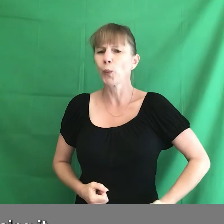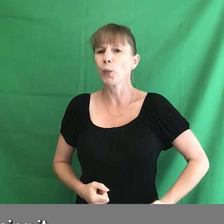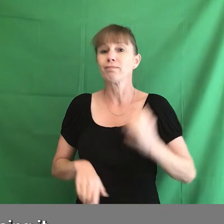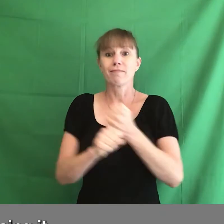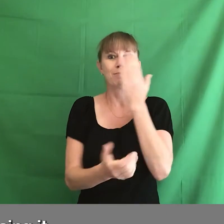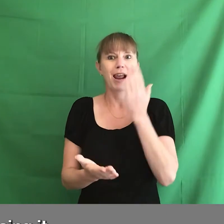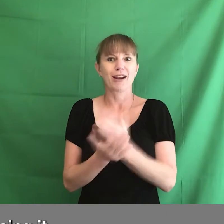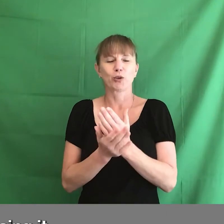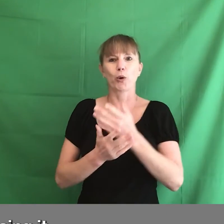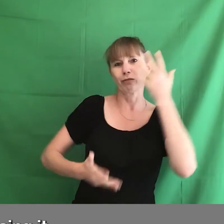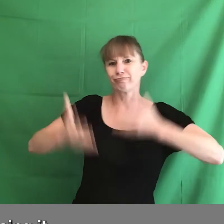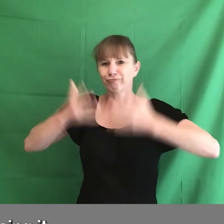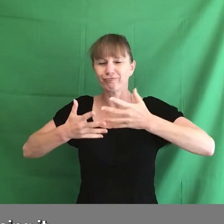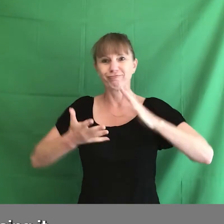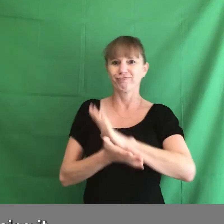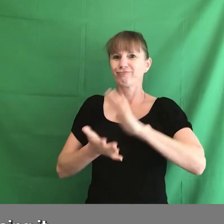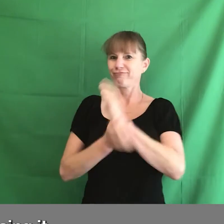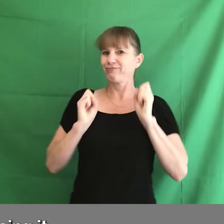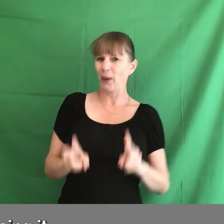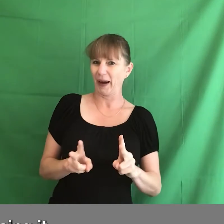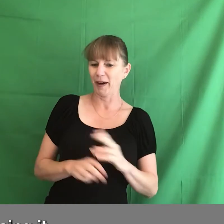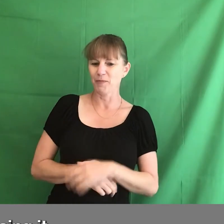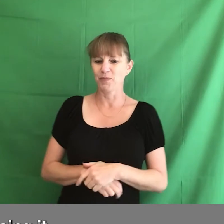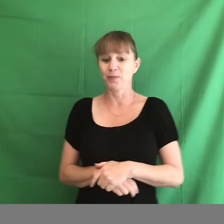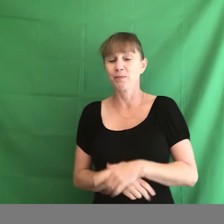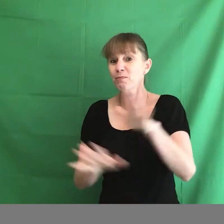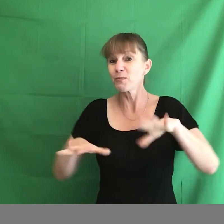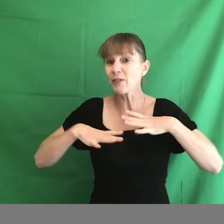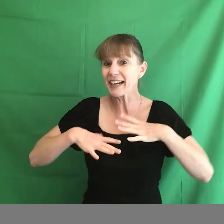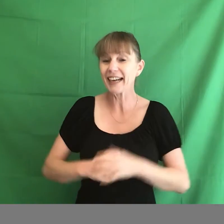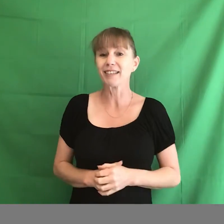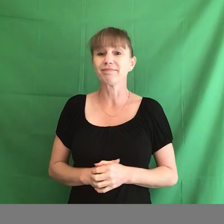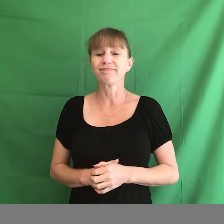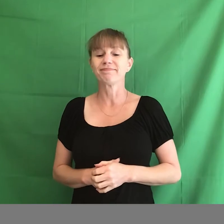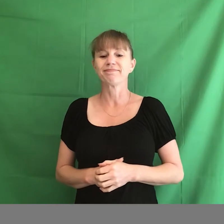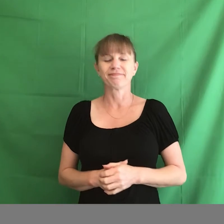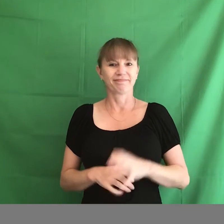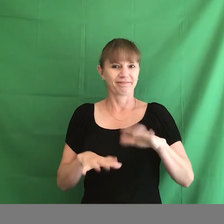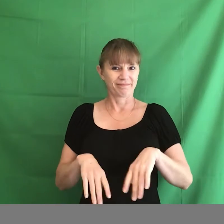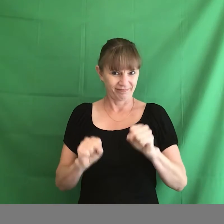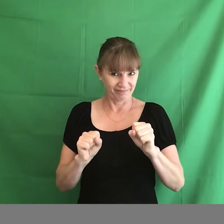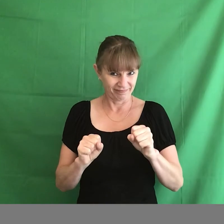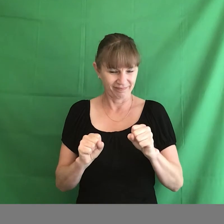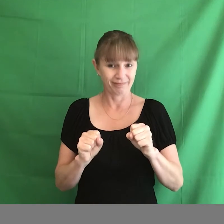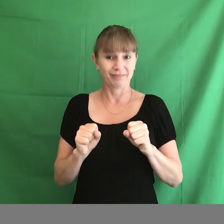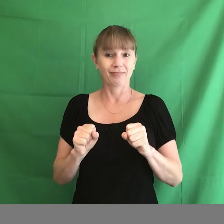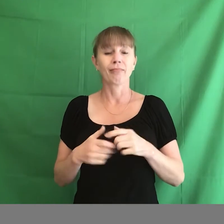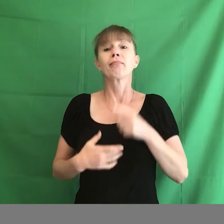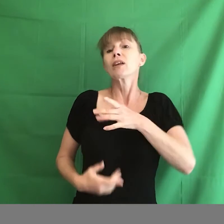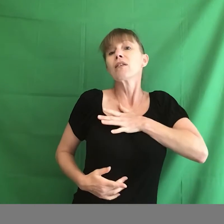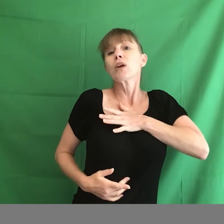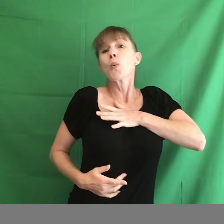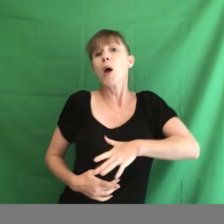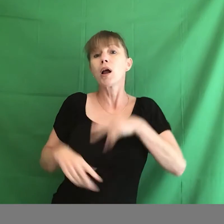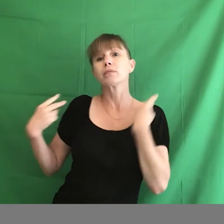make sure to sing it in a really fun, upbeat way. Are you ready? Here we go. If